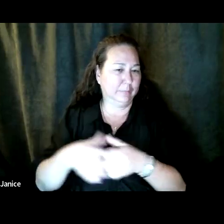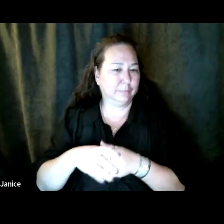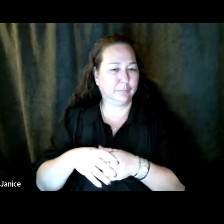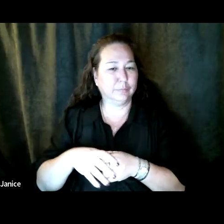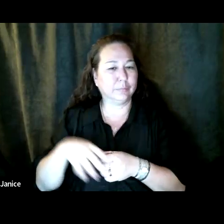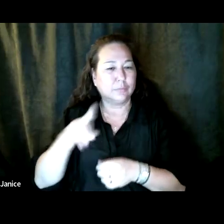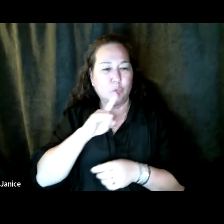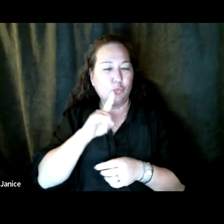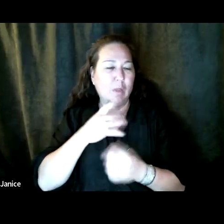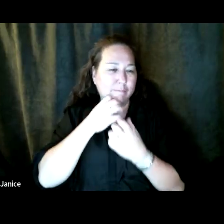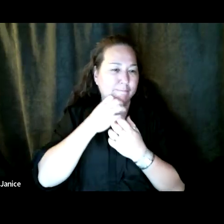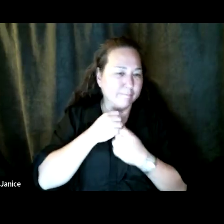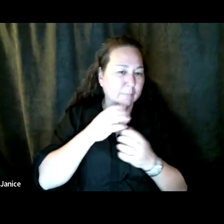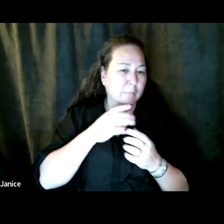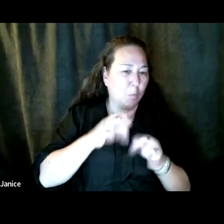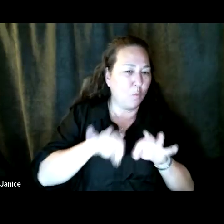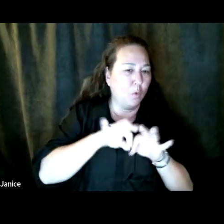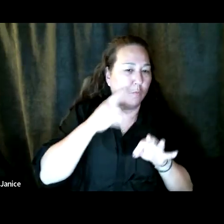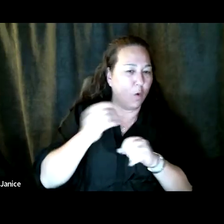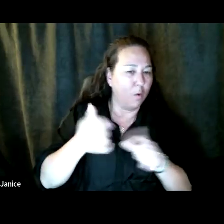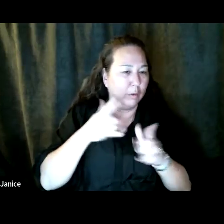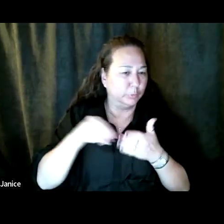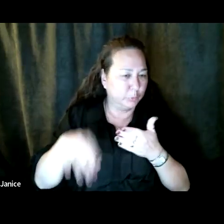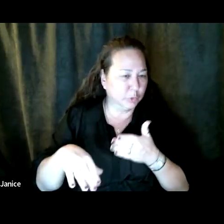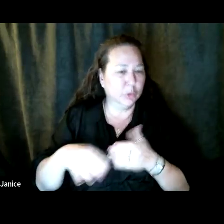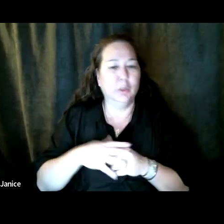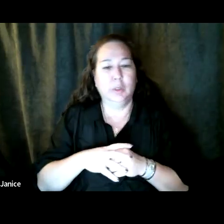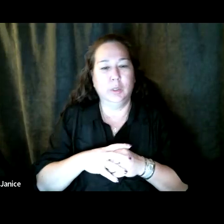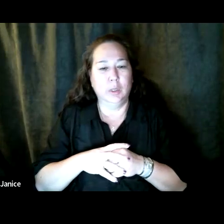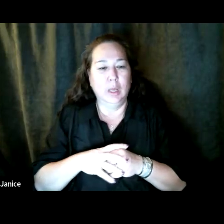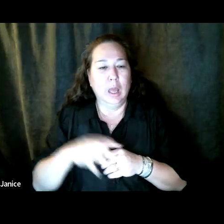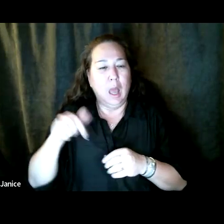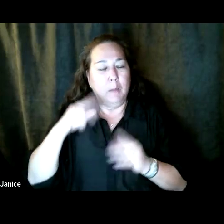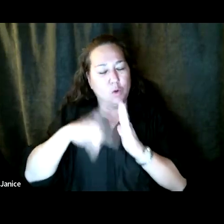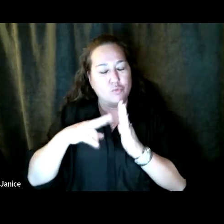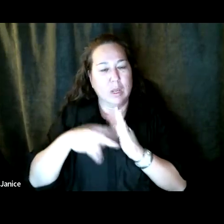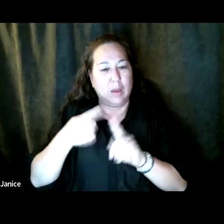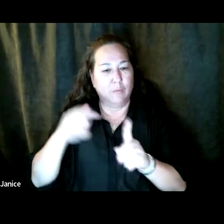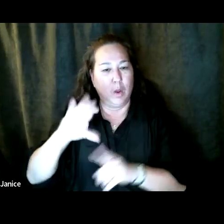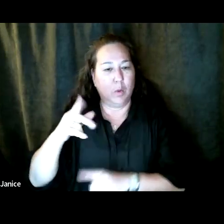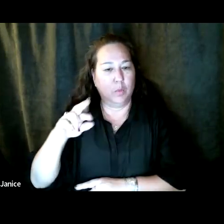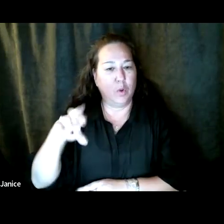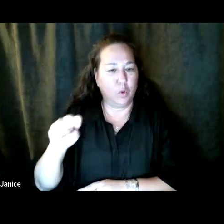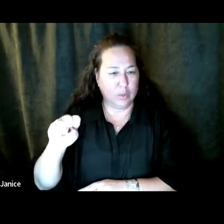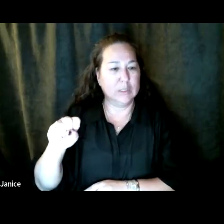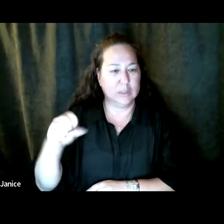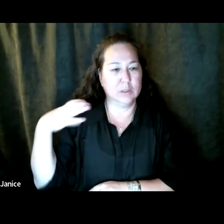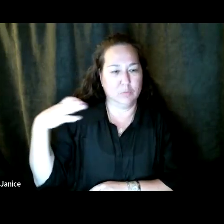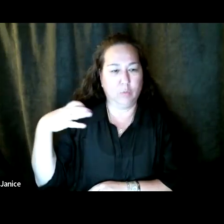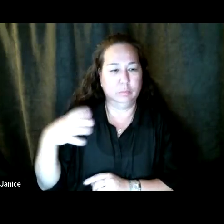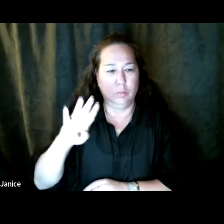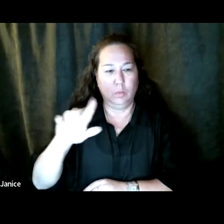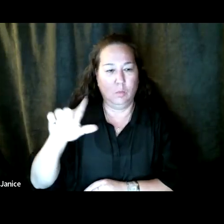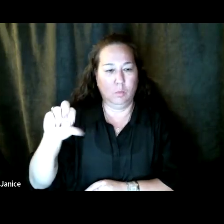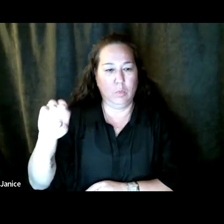opportunity for them, and I'll read the text. This is from Coach Chris Blondin. The main talking point is how the